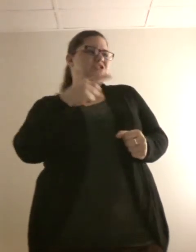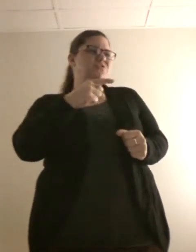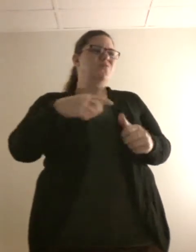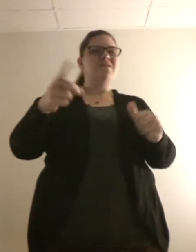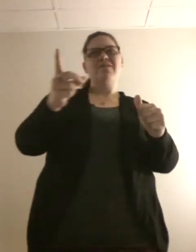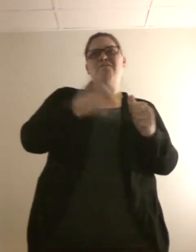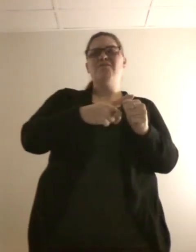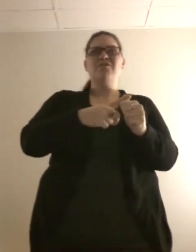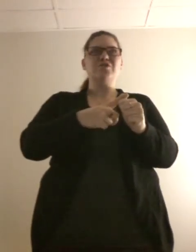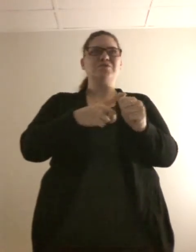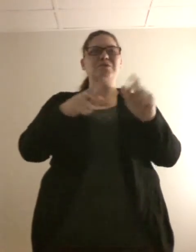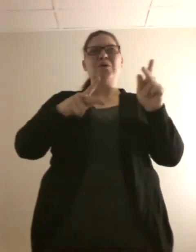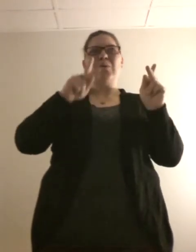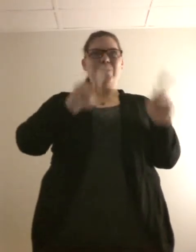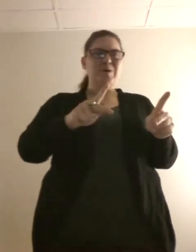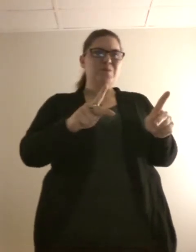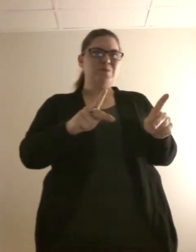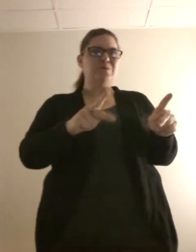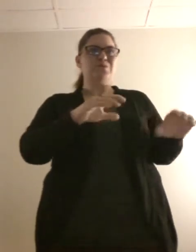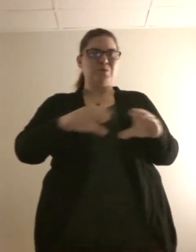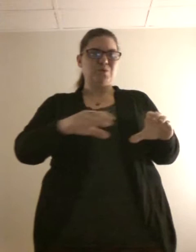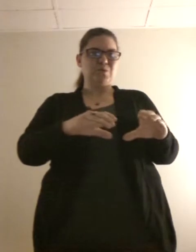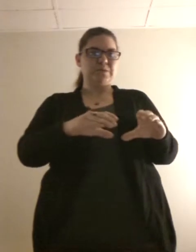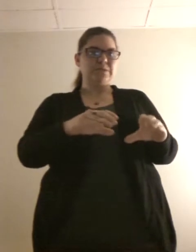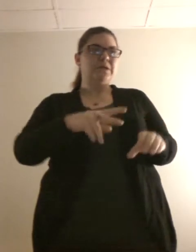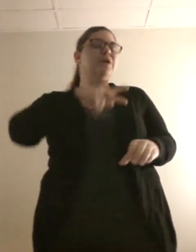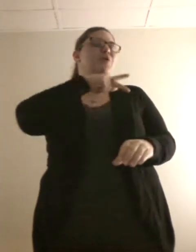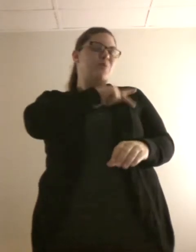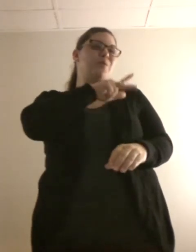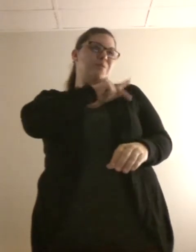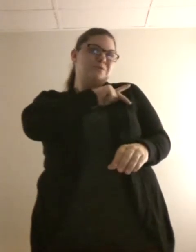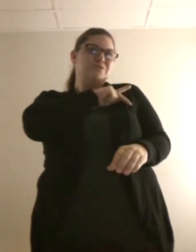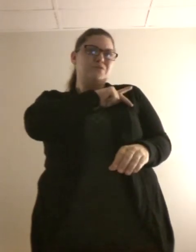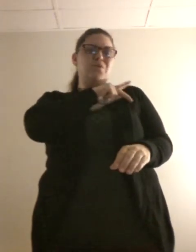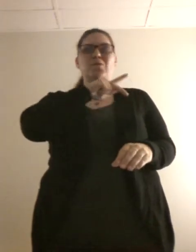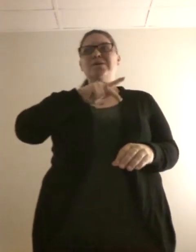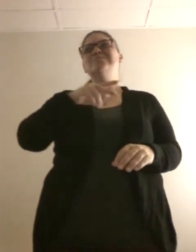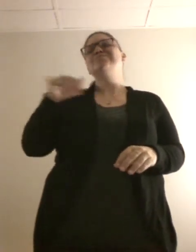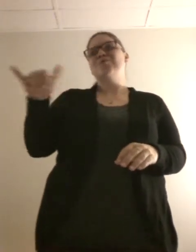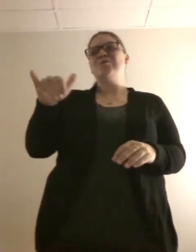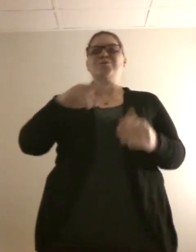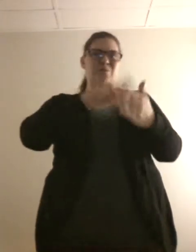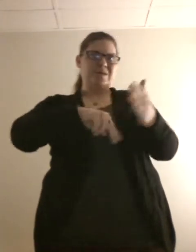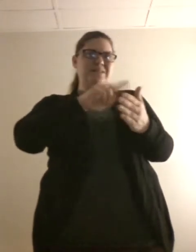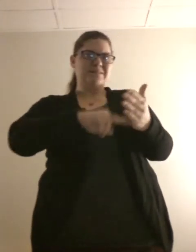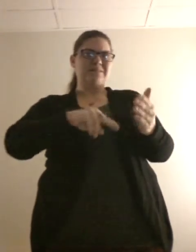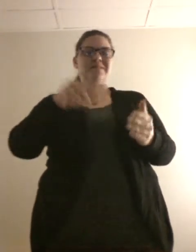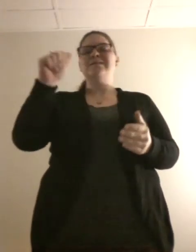Of course, Pablo Picasso was painted in an abstract way, but Georgia had a different way of